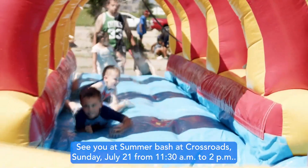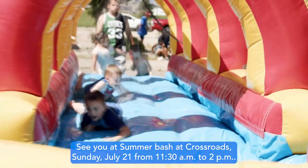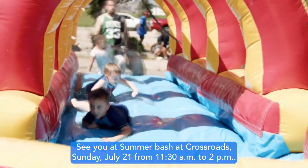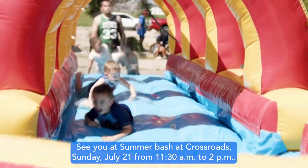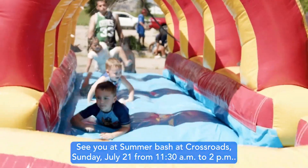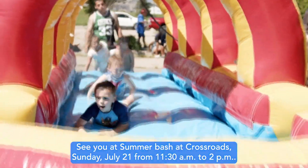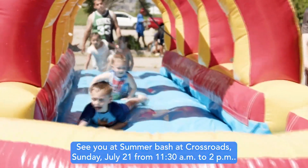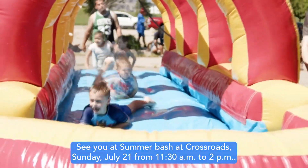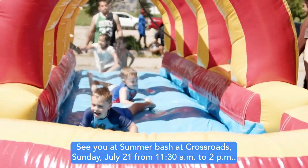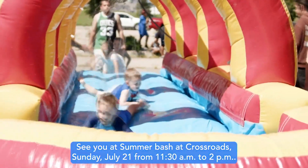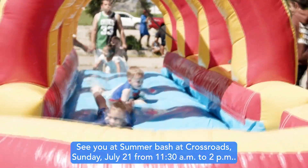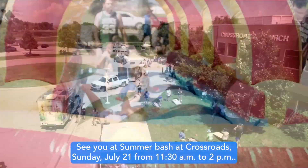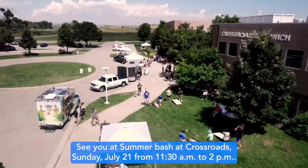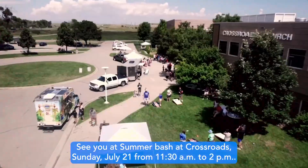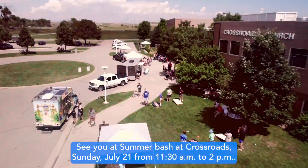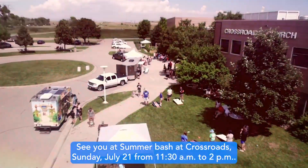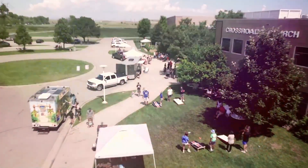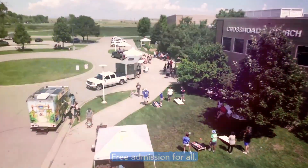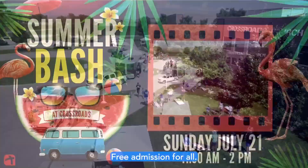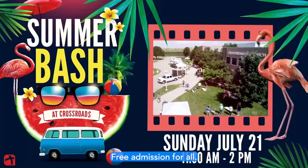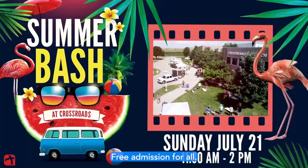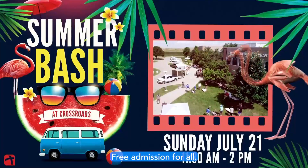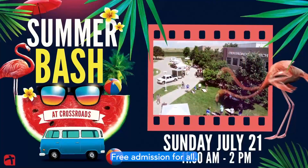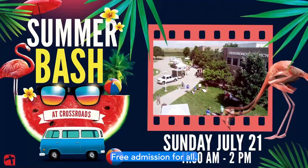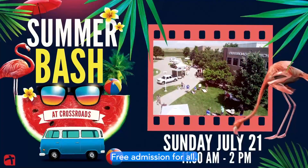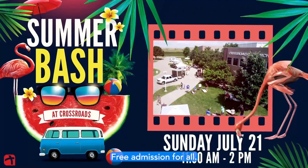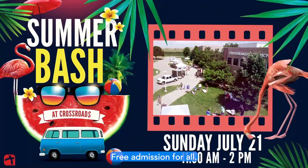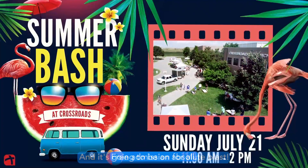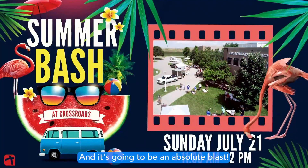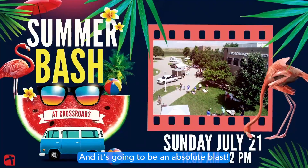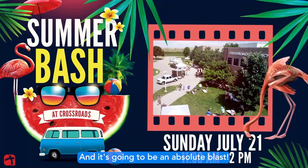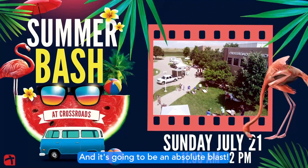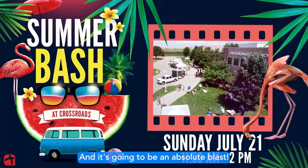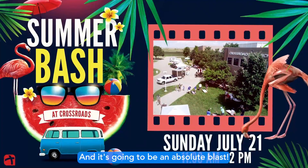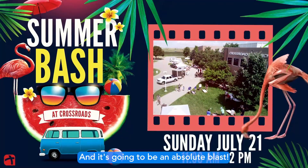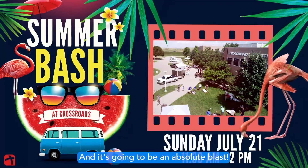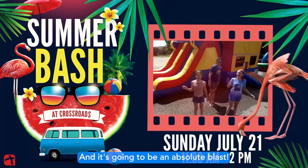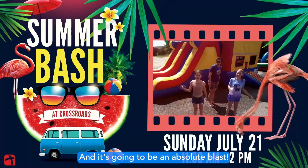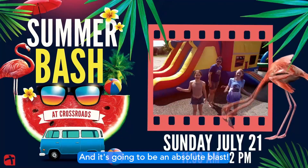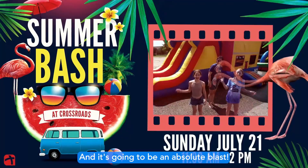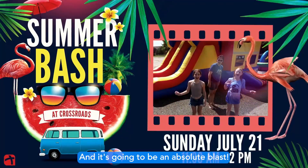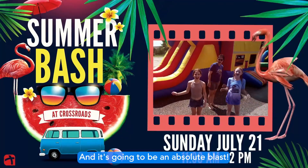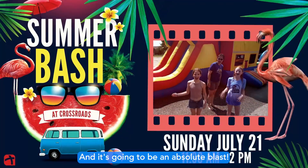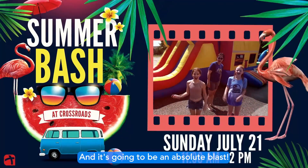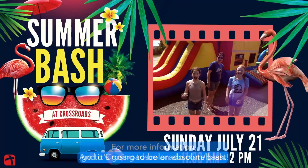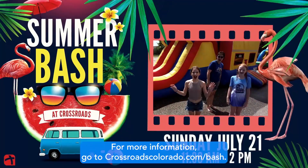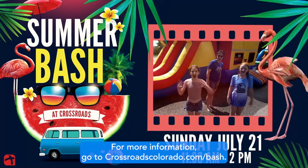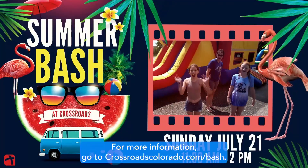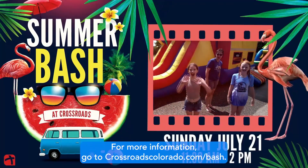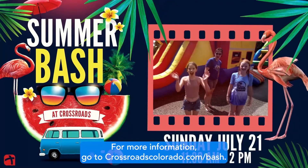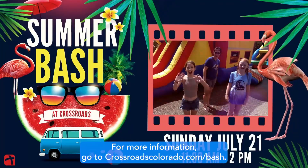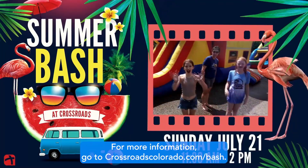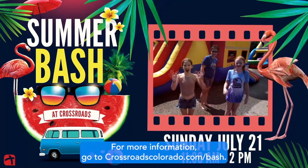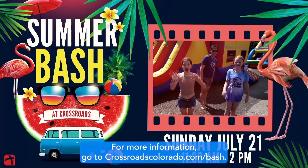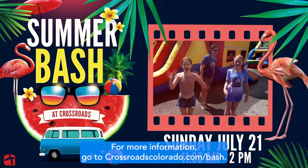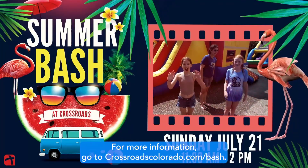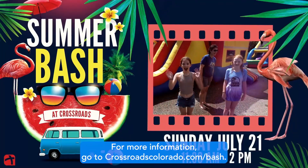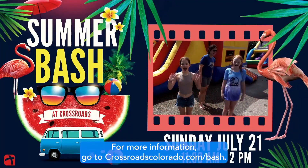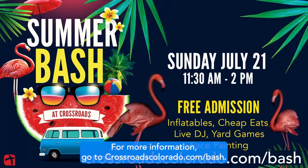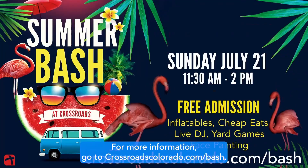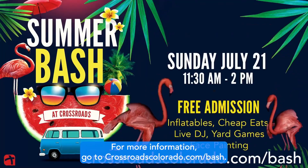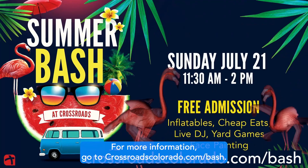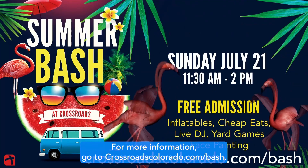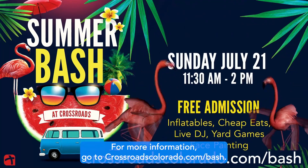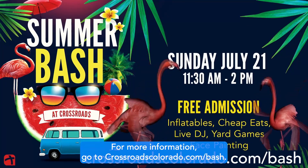July 21st from 11:30 to 2 p.m. Free admission for all, and it's going to be an absolute blast. For more information, go